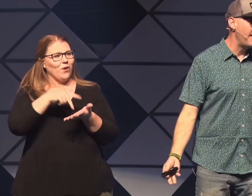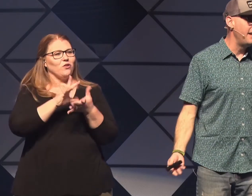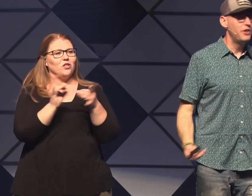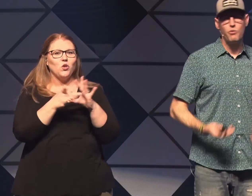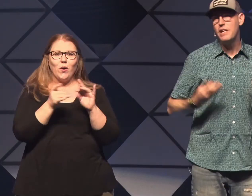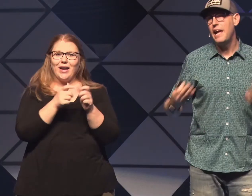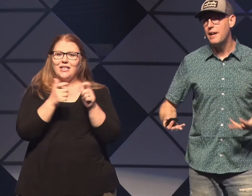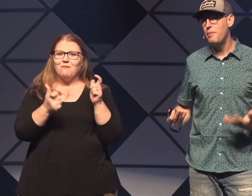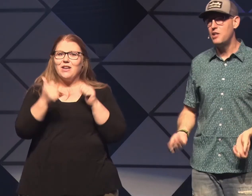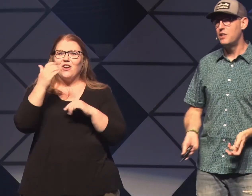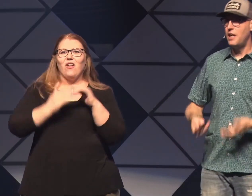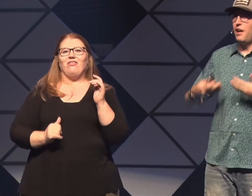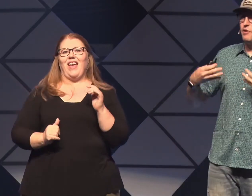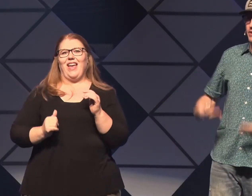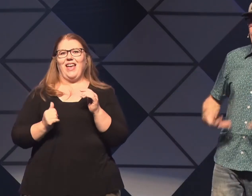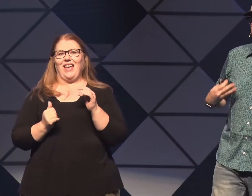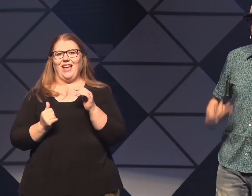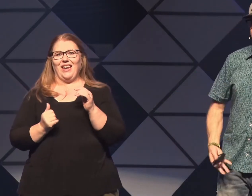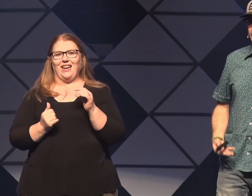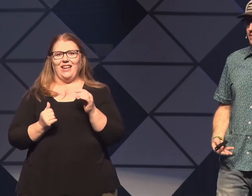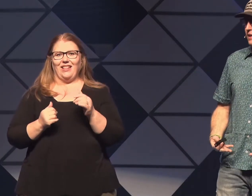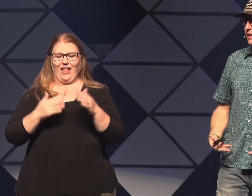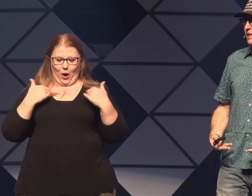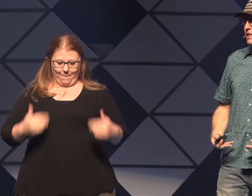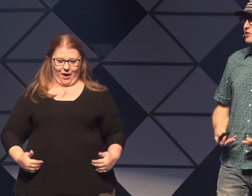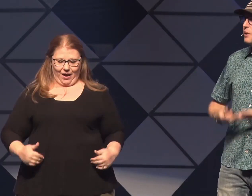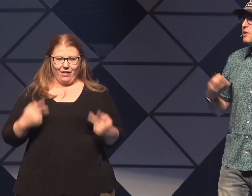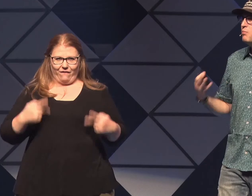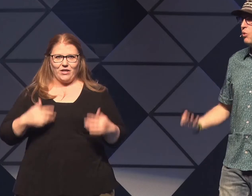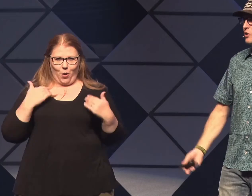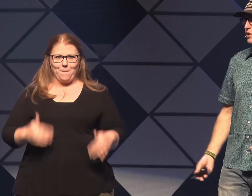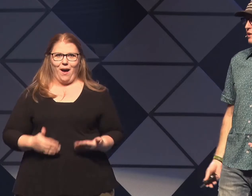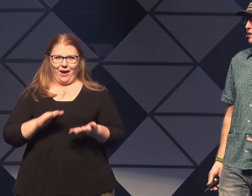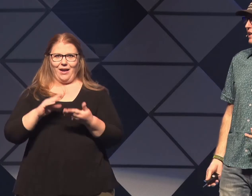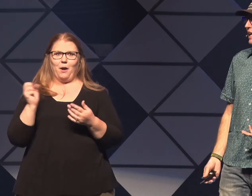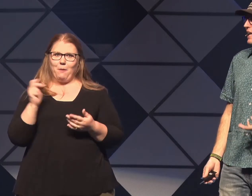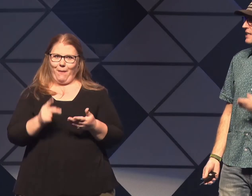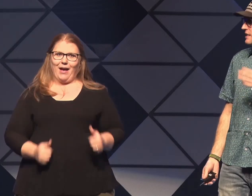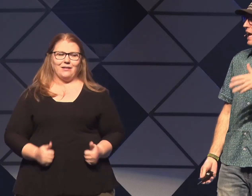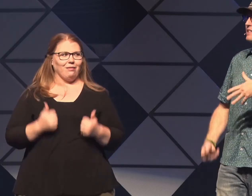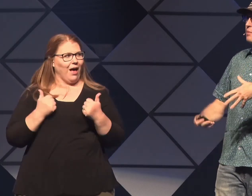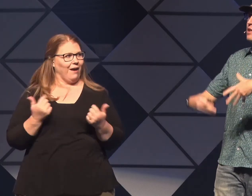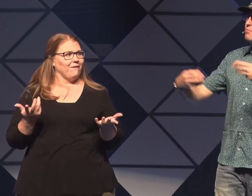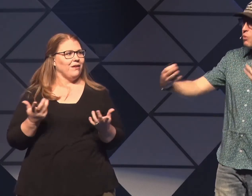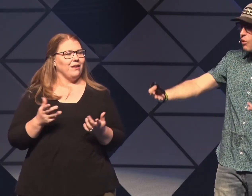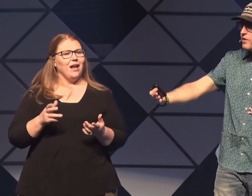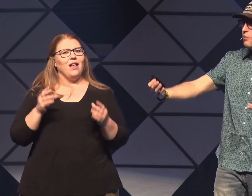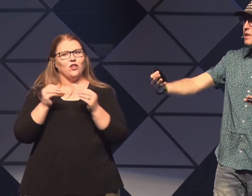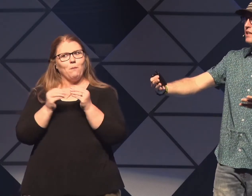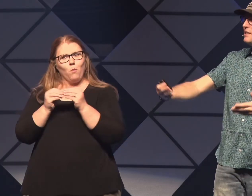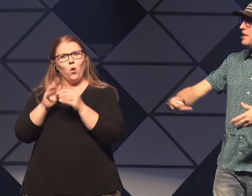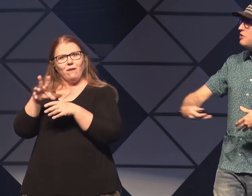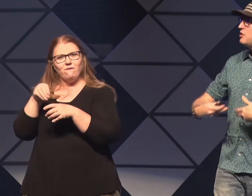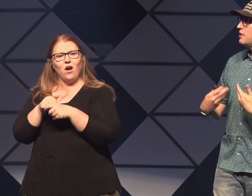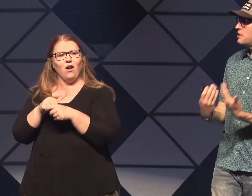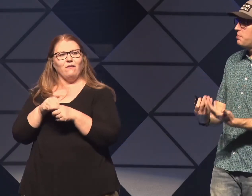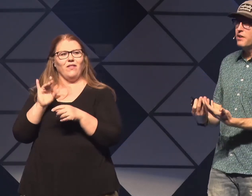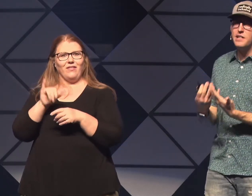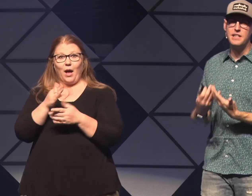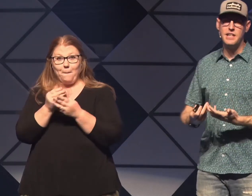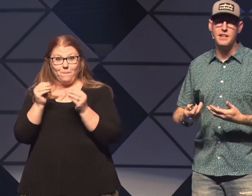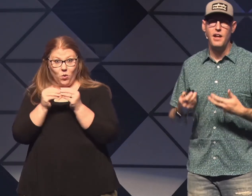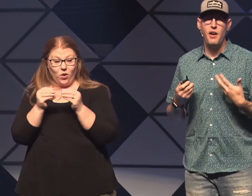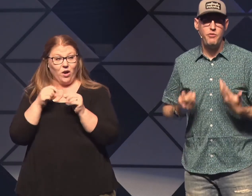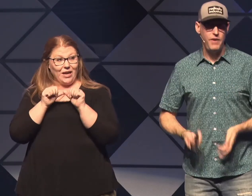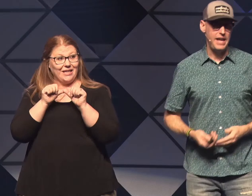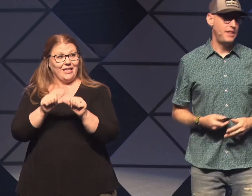bigger than the reanimation of a physical body. There's something more to it. And it's that something more that we continue to